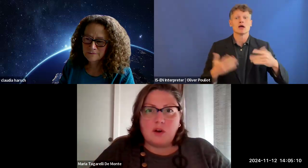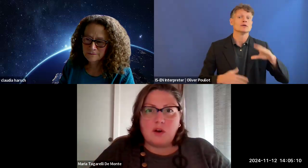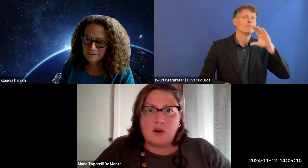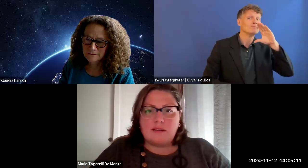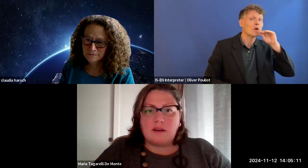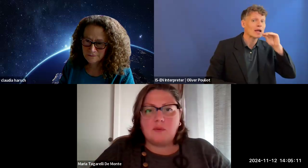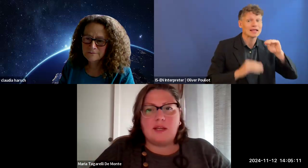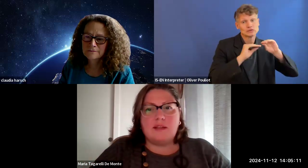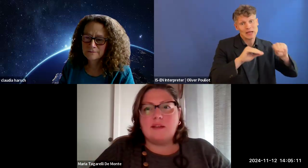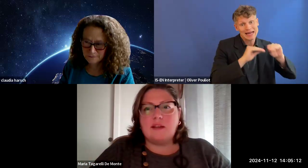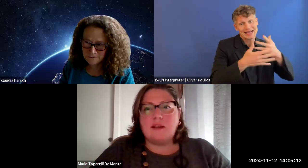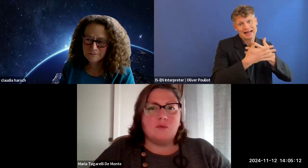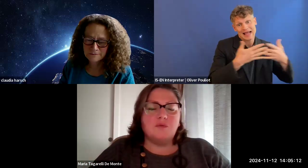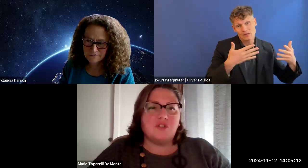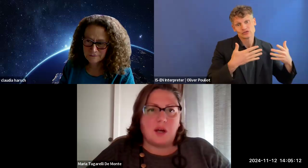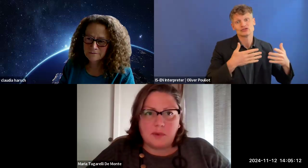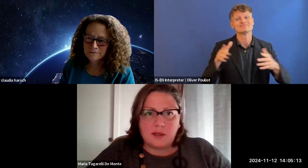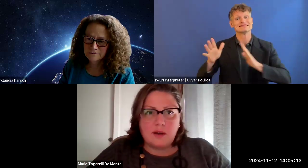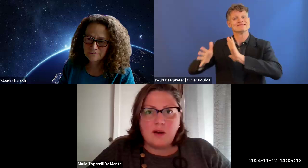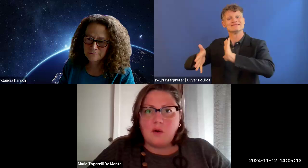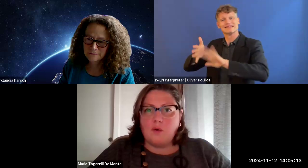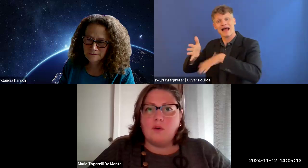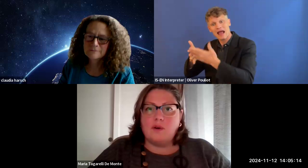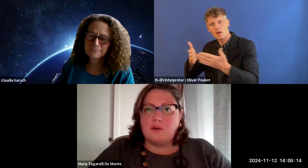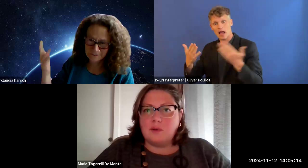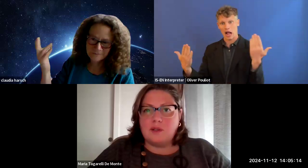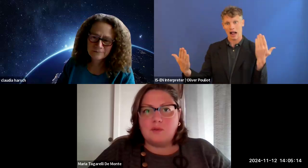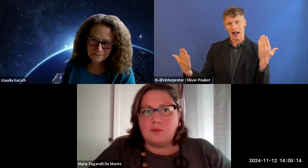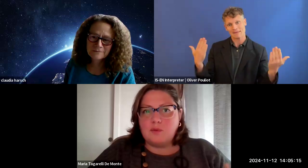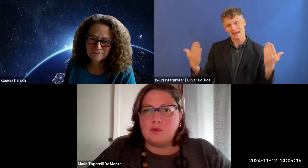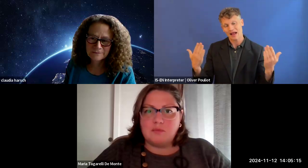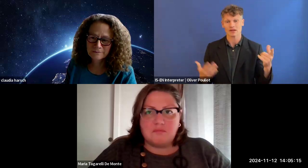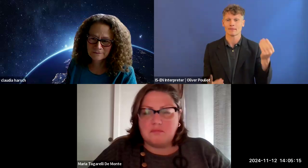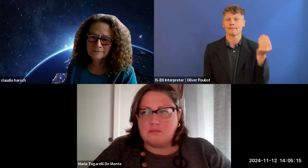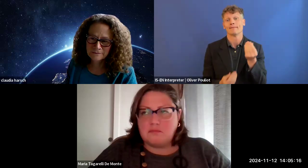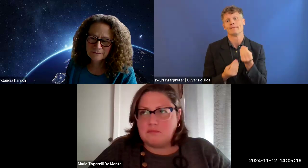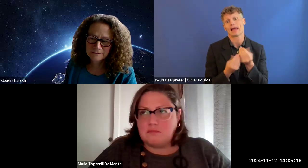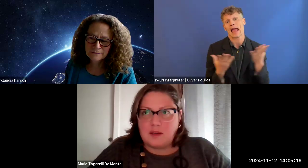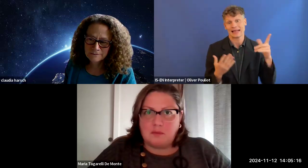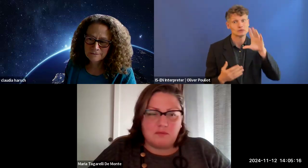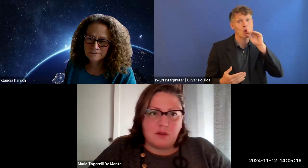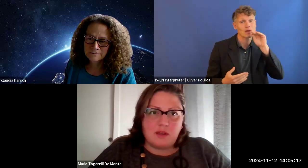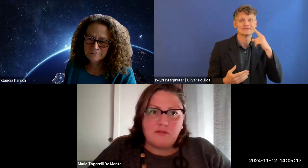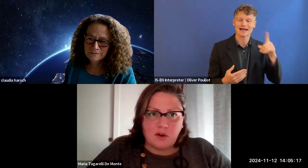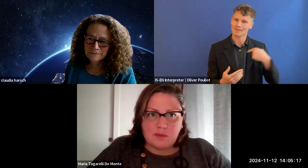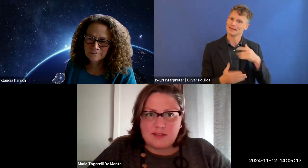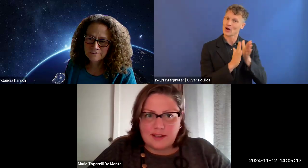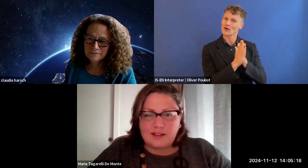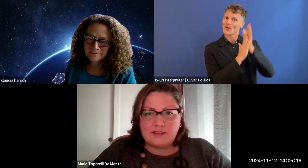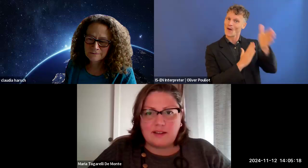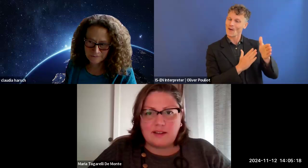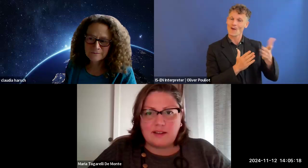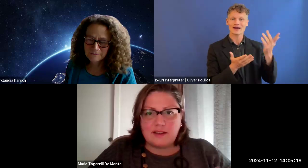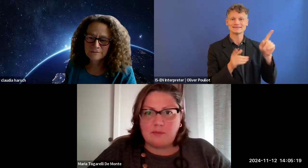these familiar contexts are related like to shopping or going to I don't know, very